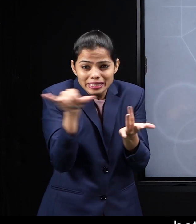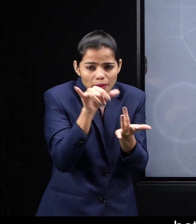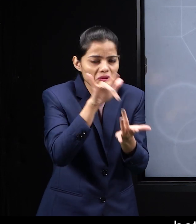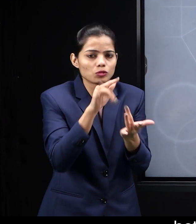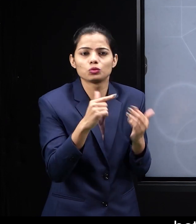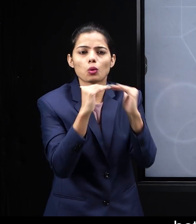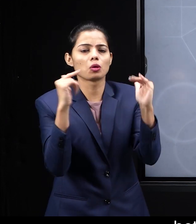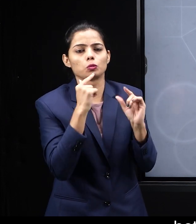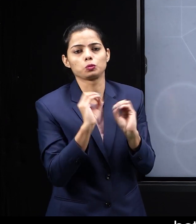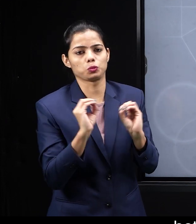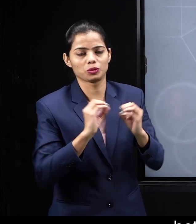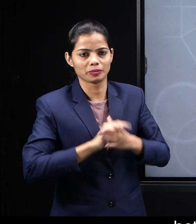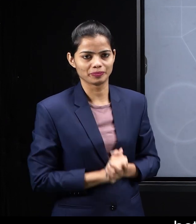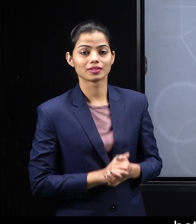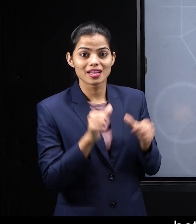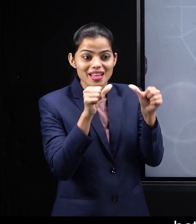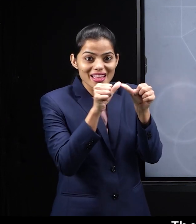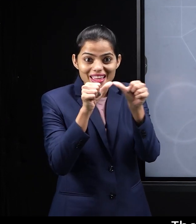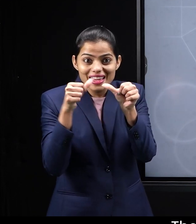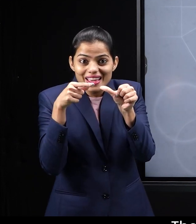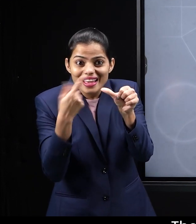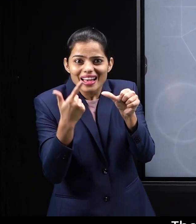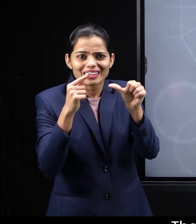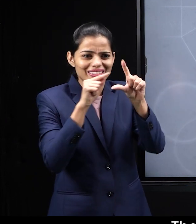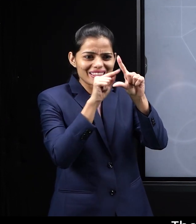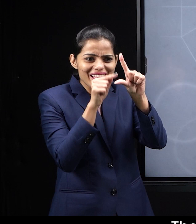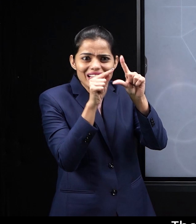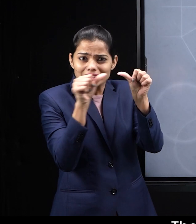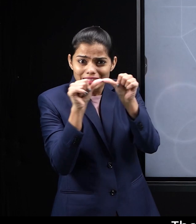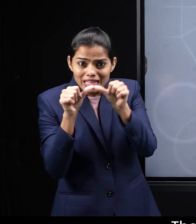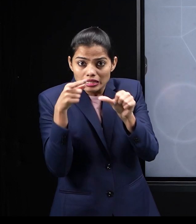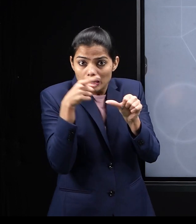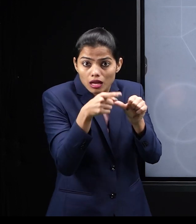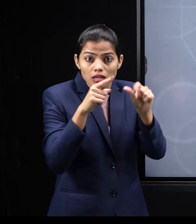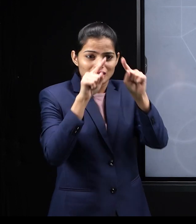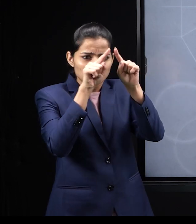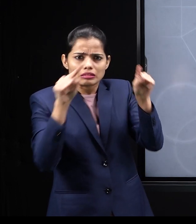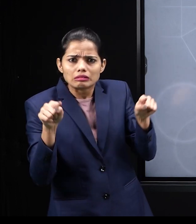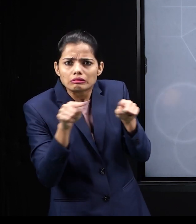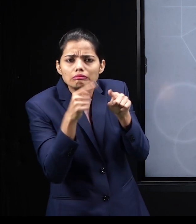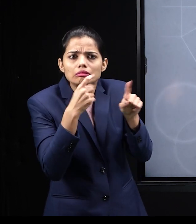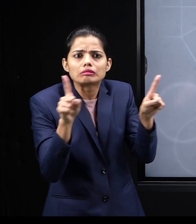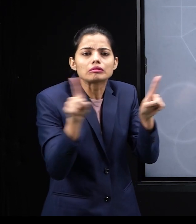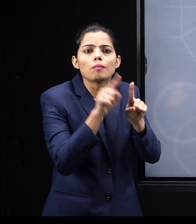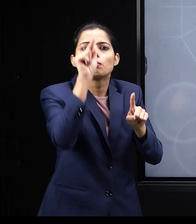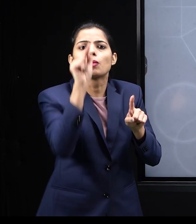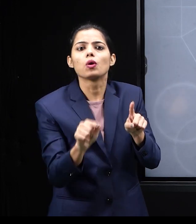equal sides. The angle-angle-angle test also is not a valid test as even